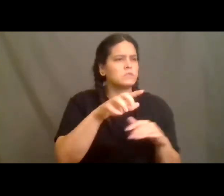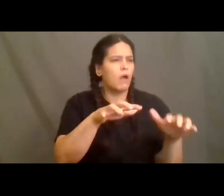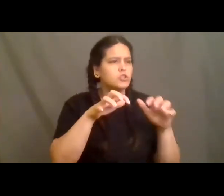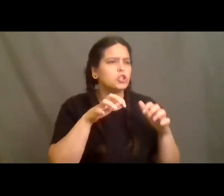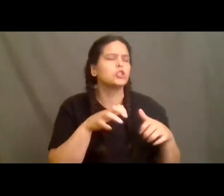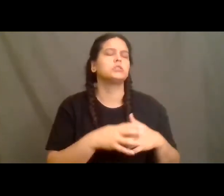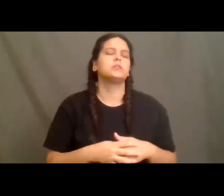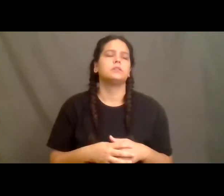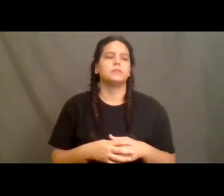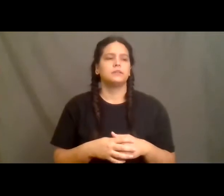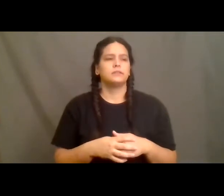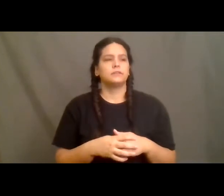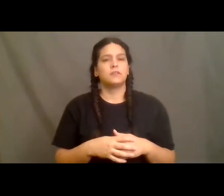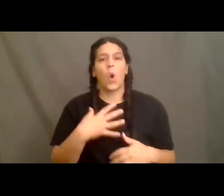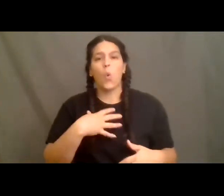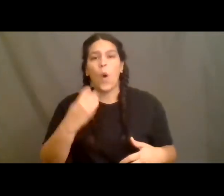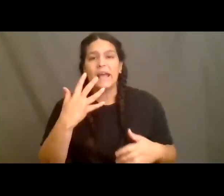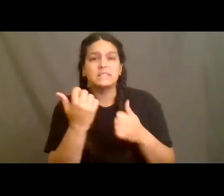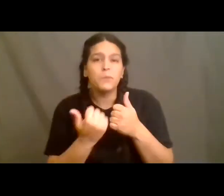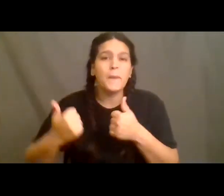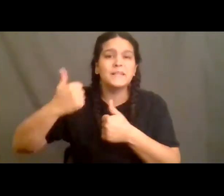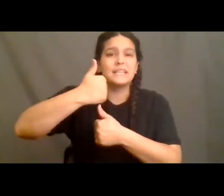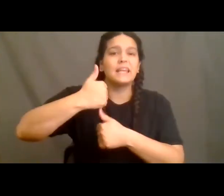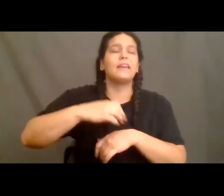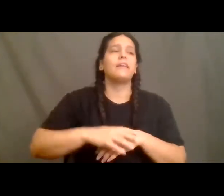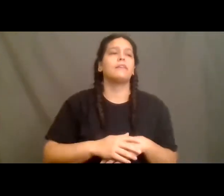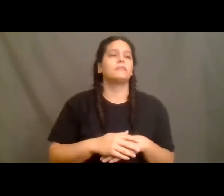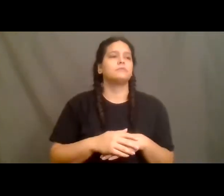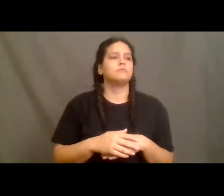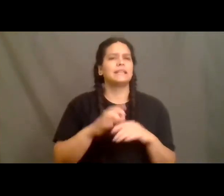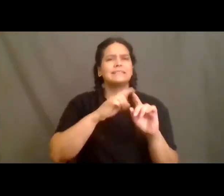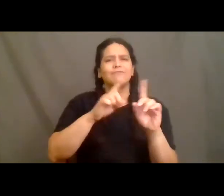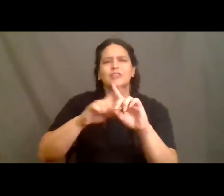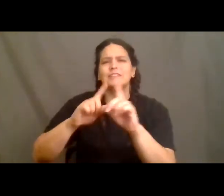you know, these monsters that continue to roam among us, these monsters